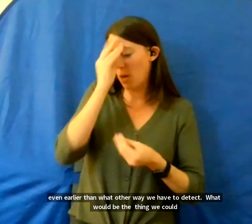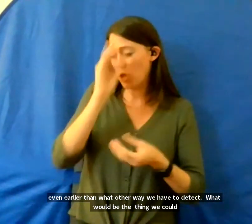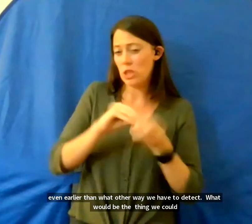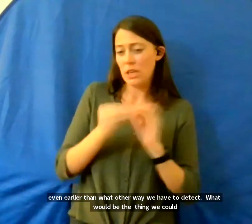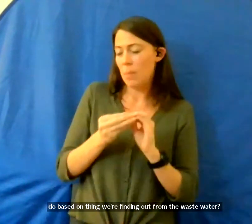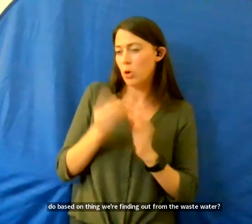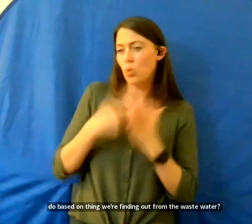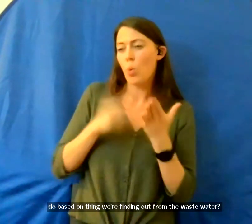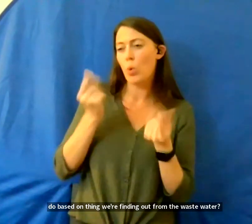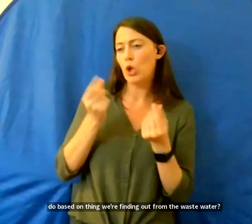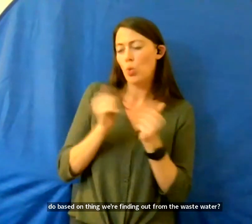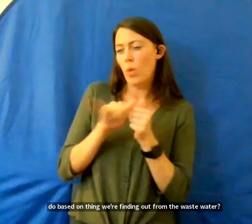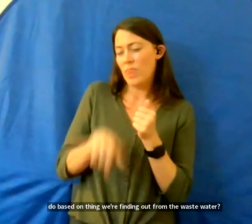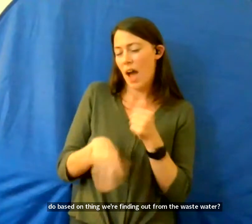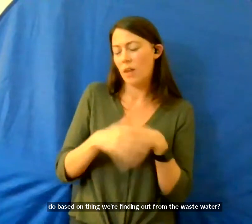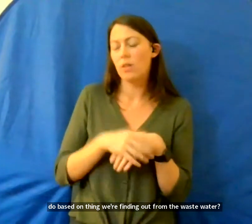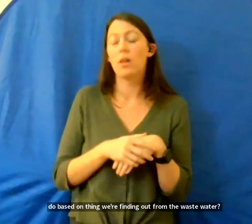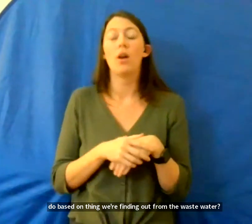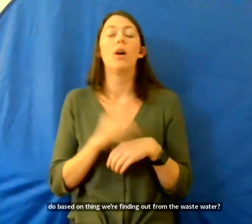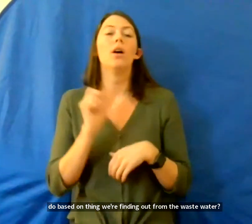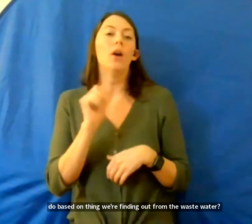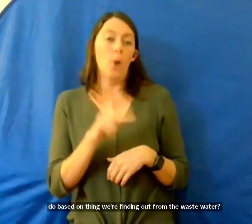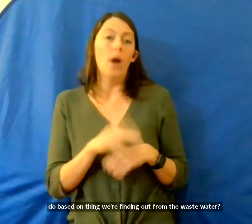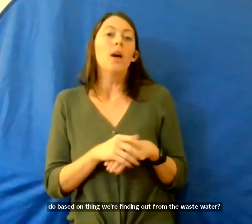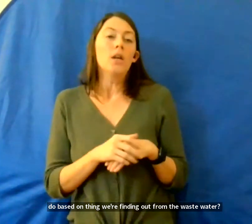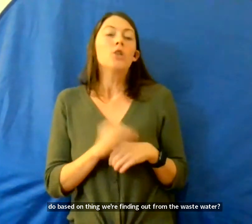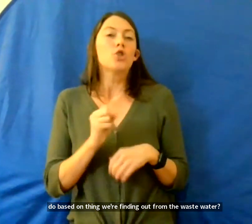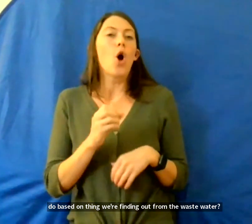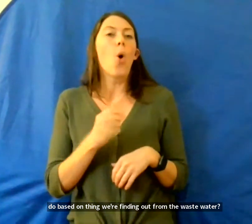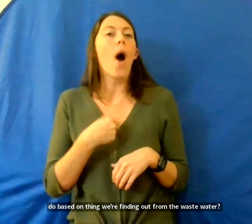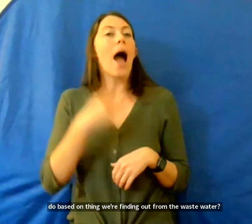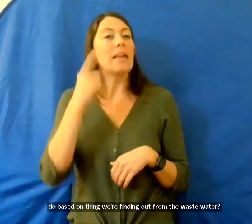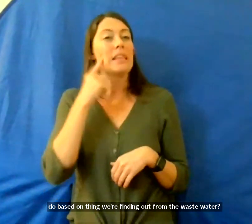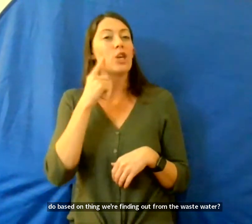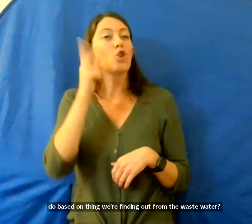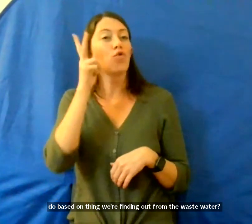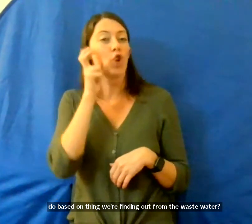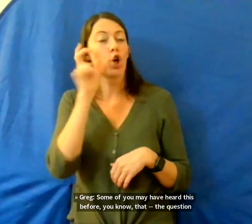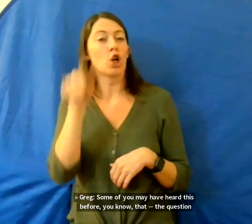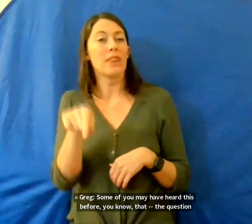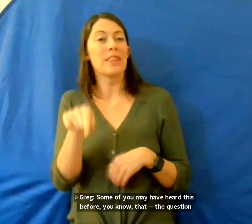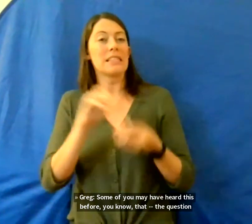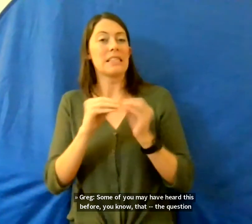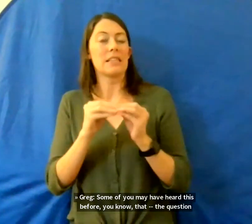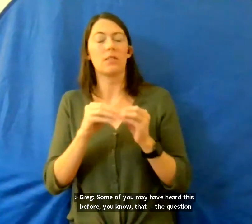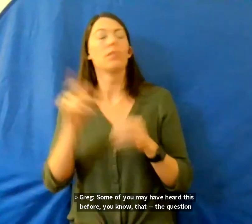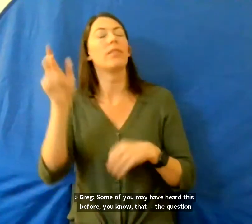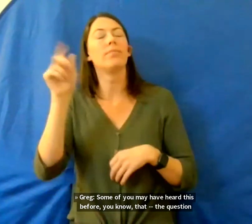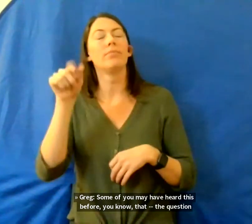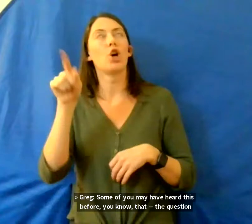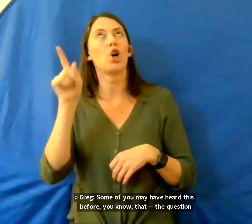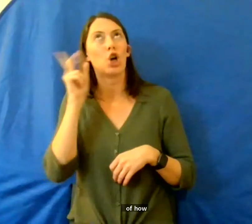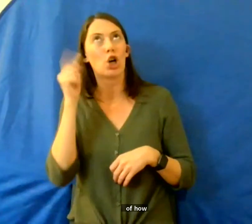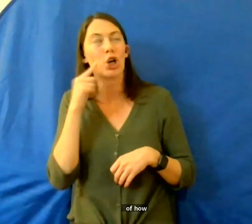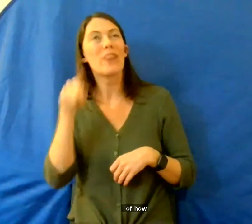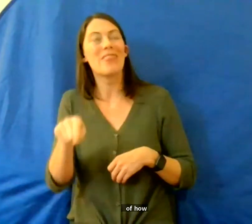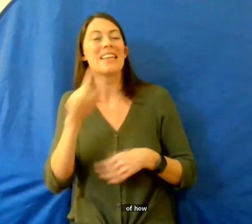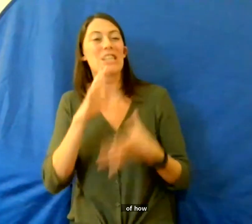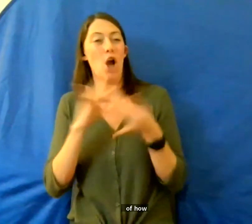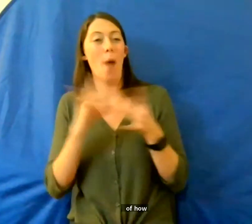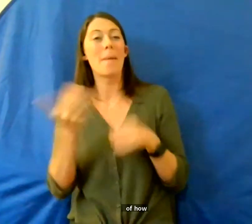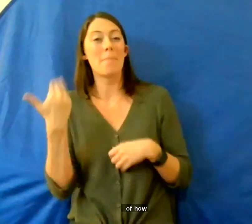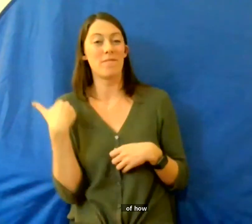this before, you know, the question of how closely we should follow cases. That case numbers are, some people have